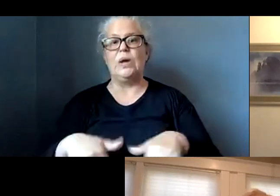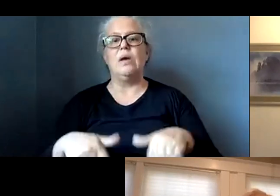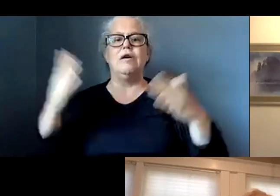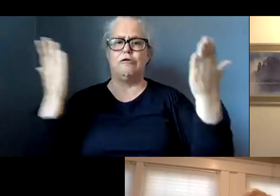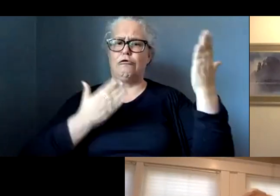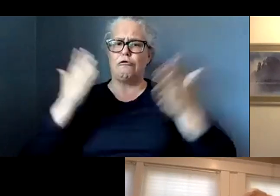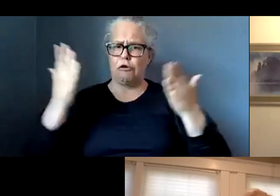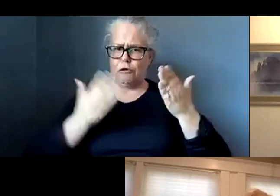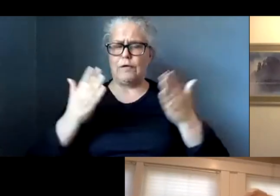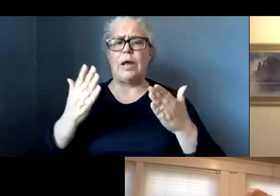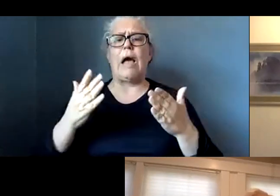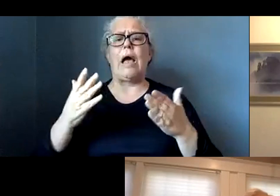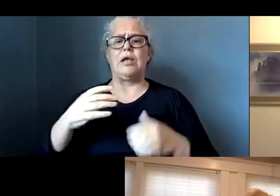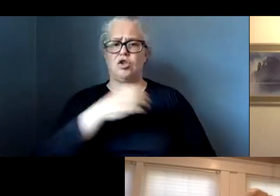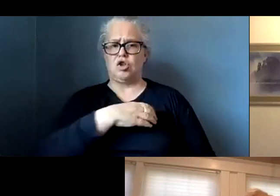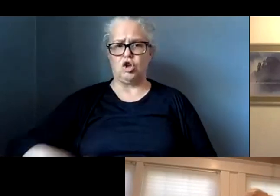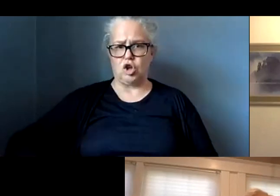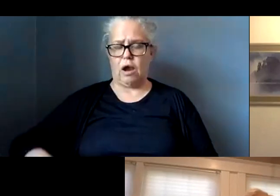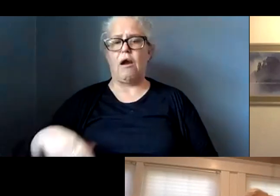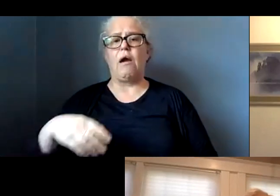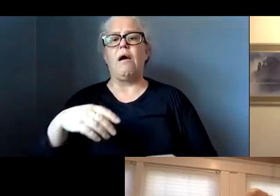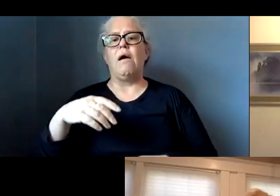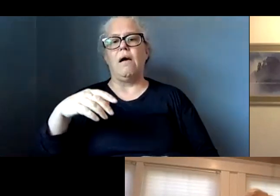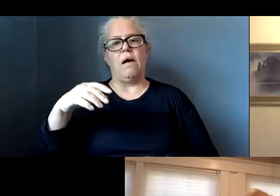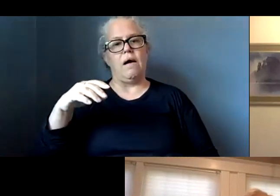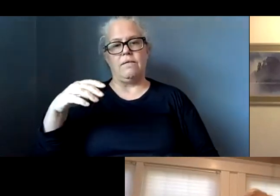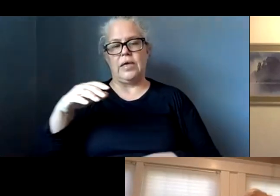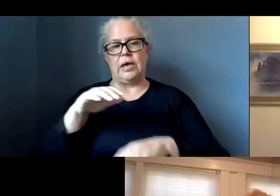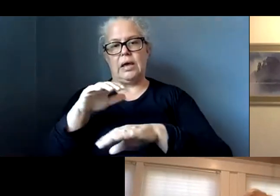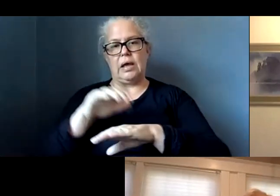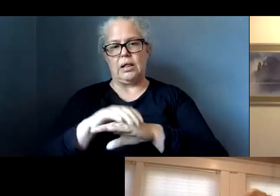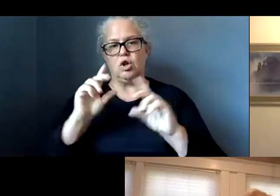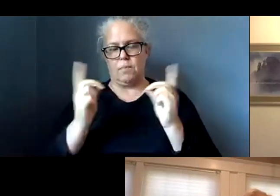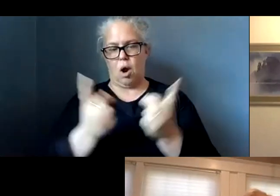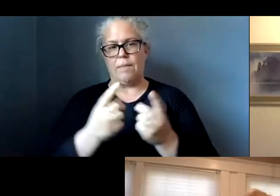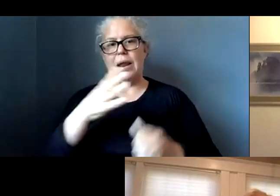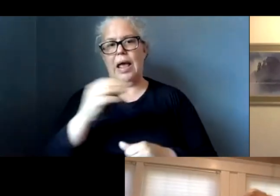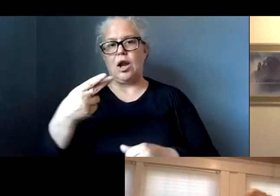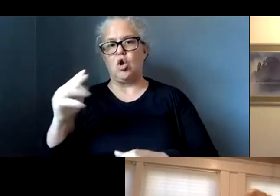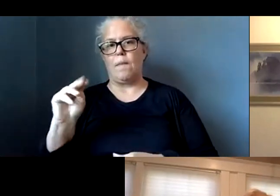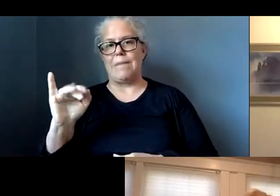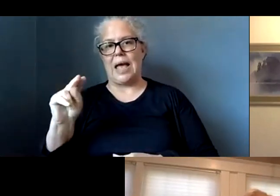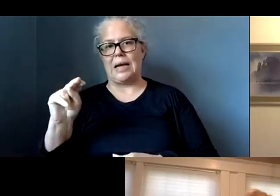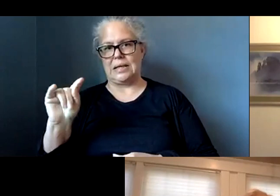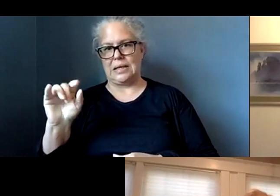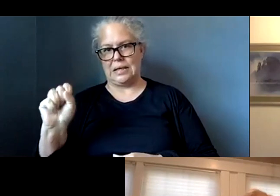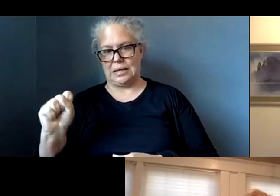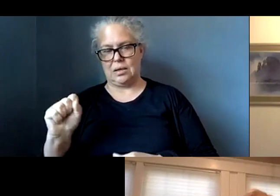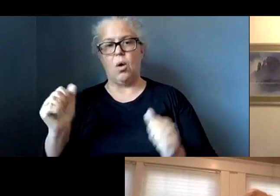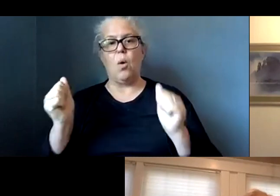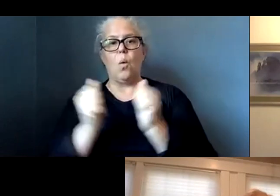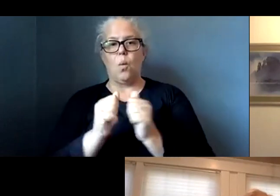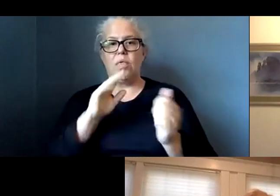Literature, as chair of the English Department, and as chair of the Humanities Division. And together with his late wife, Barbara, he